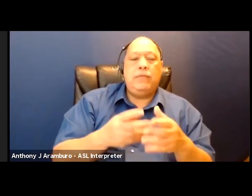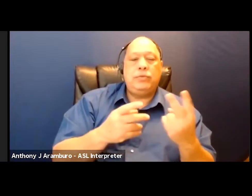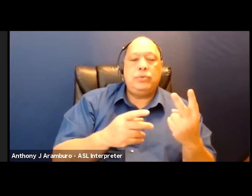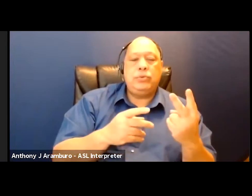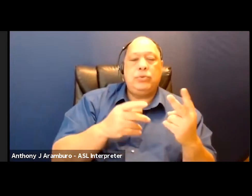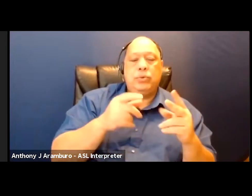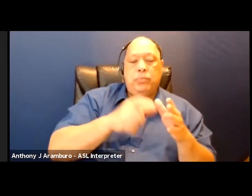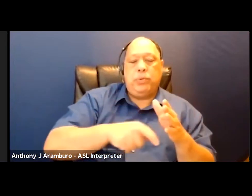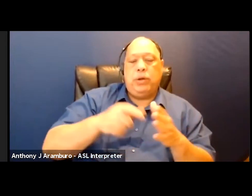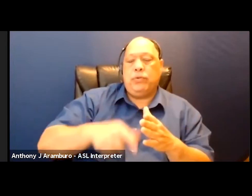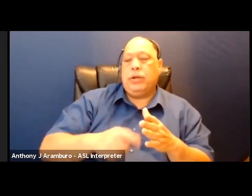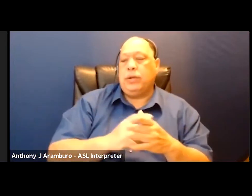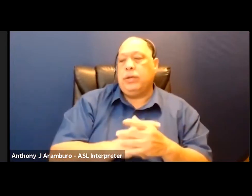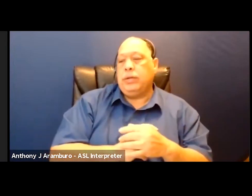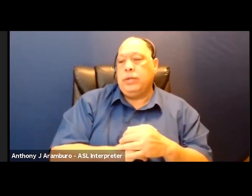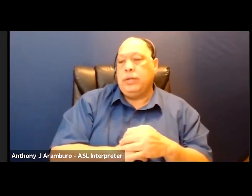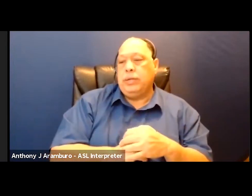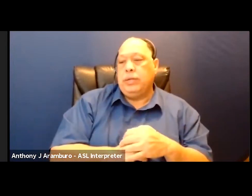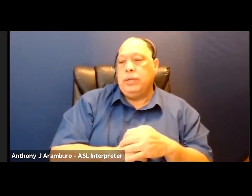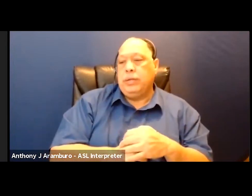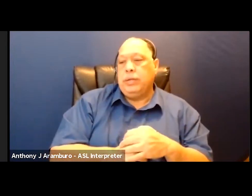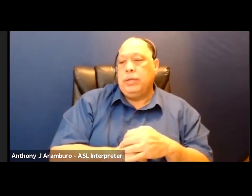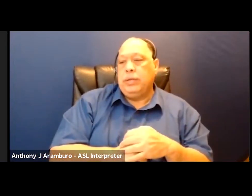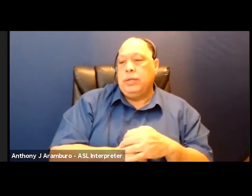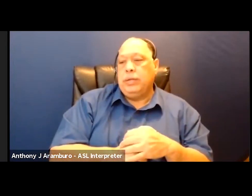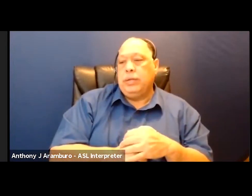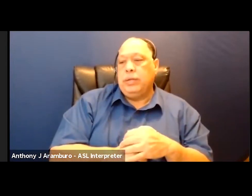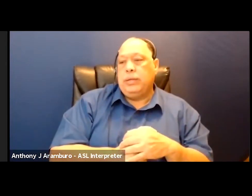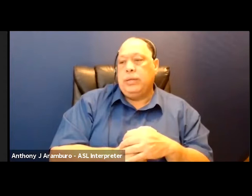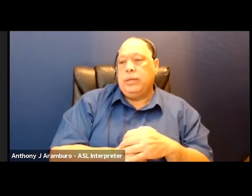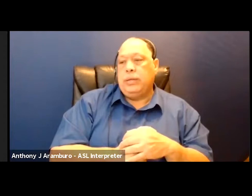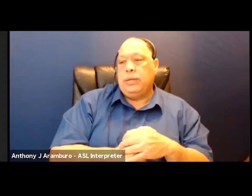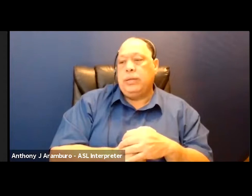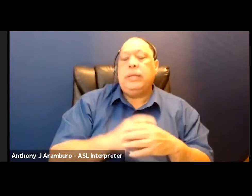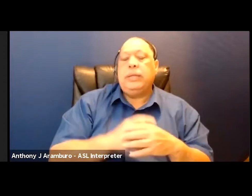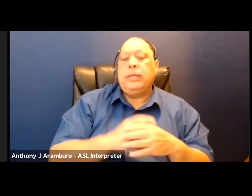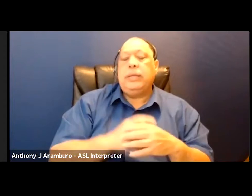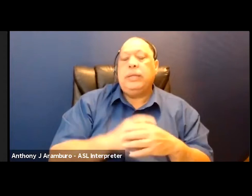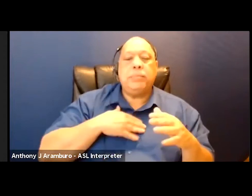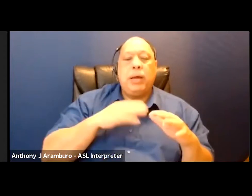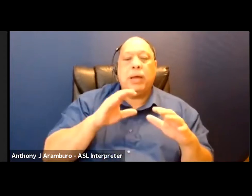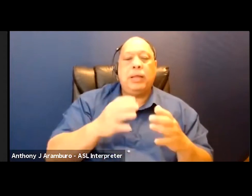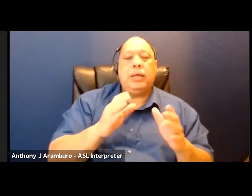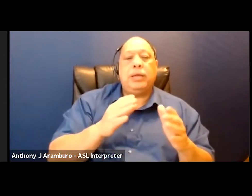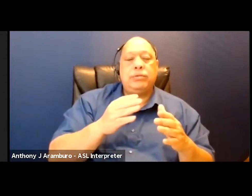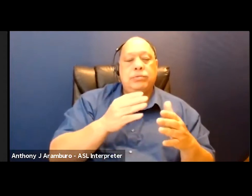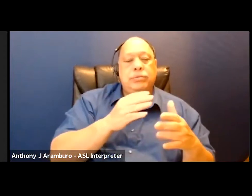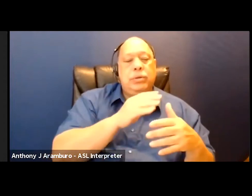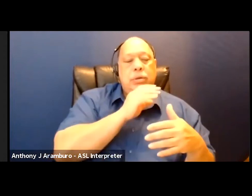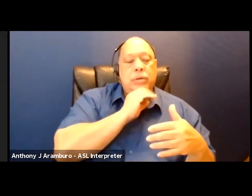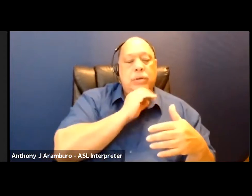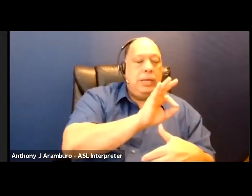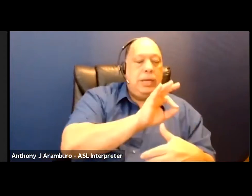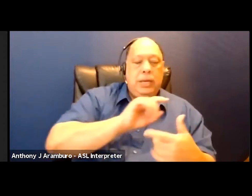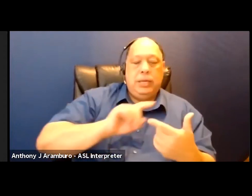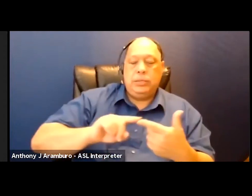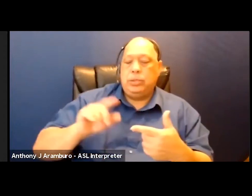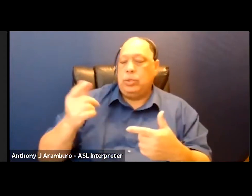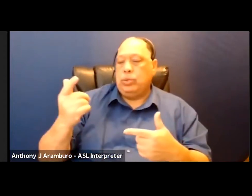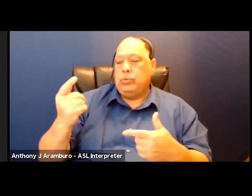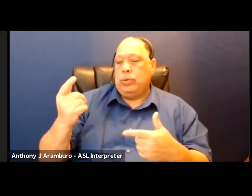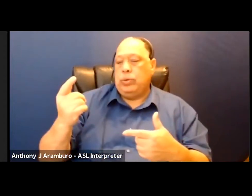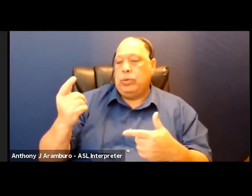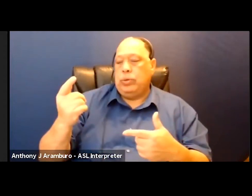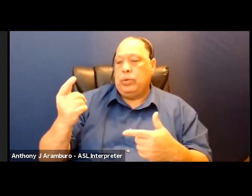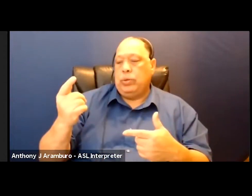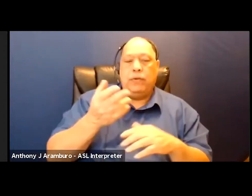least. The chapter seems quite long, so. The kids in my class ranged in age from 9 to 21. All of us were